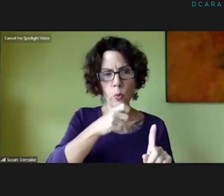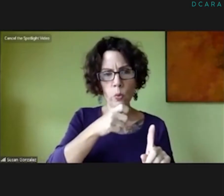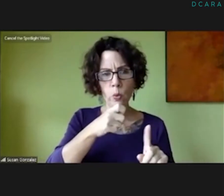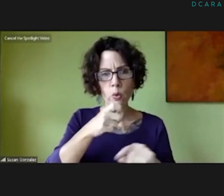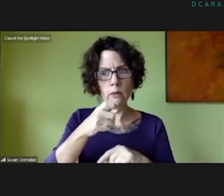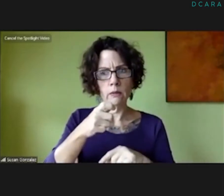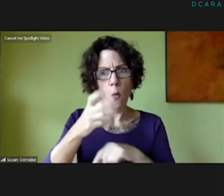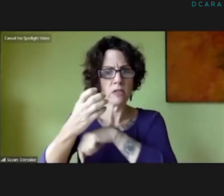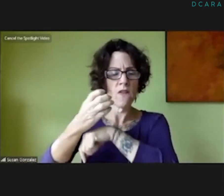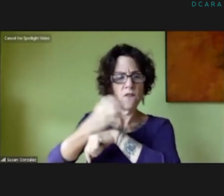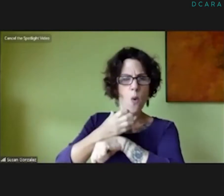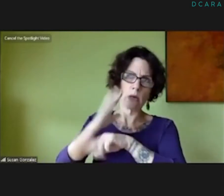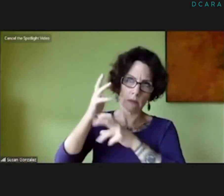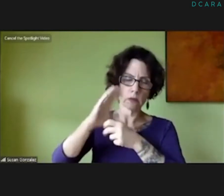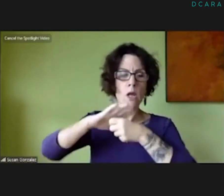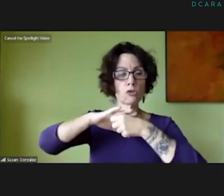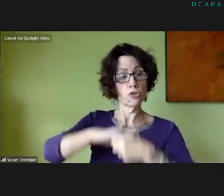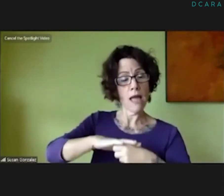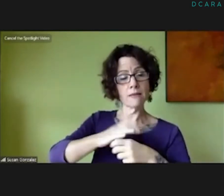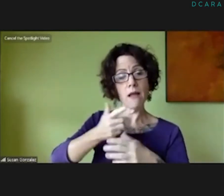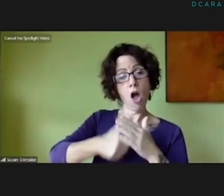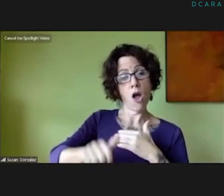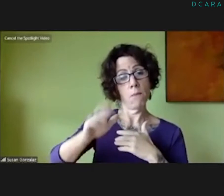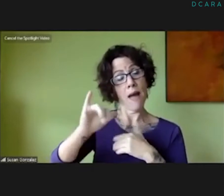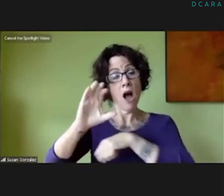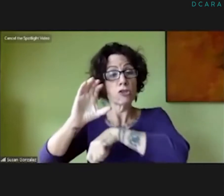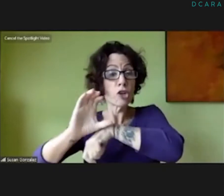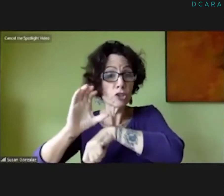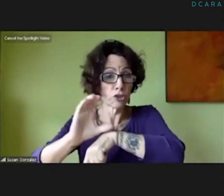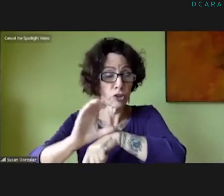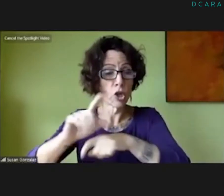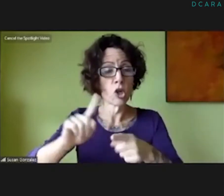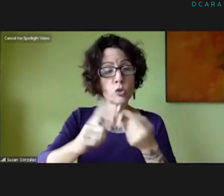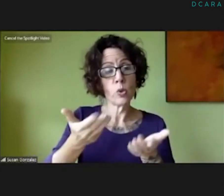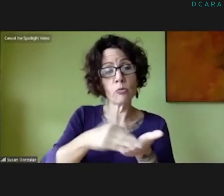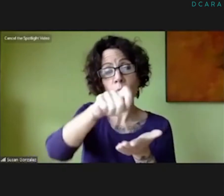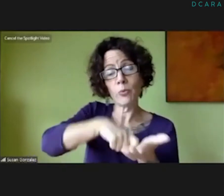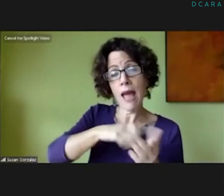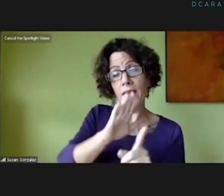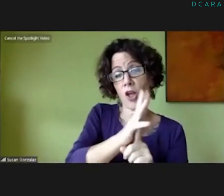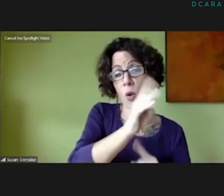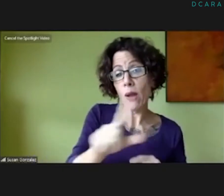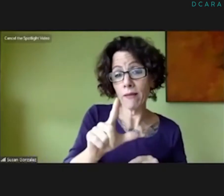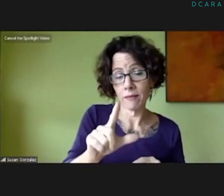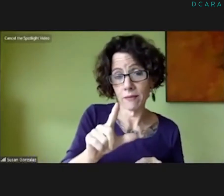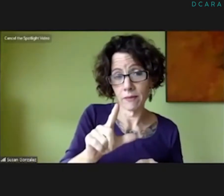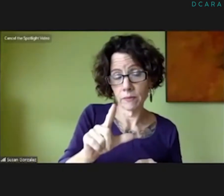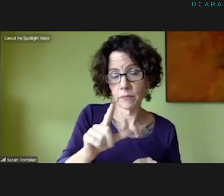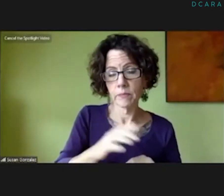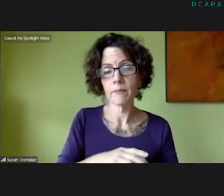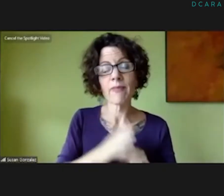person who was forced or under duress by the church to rewrite their will.